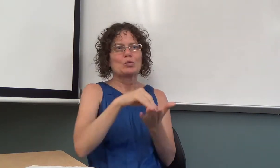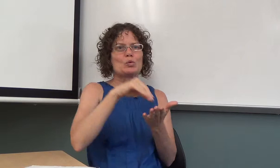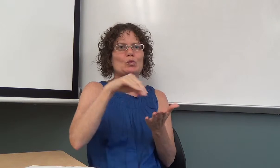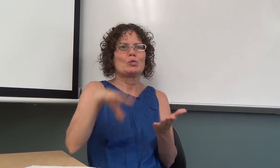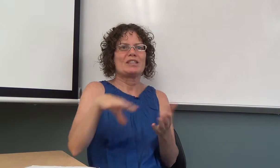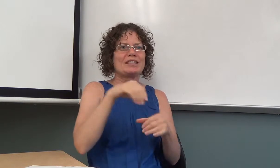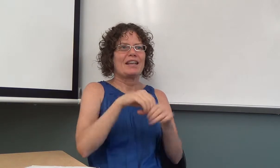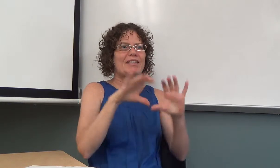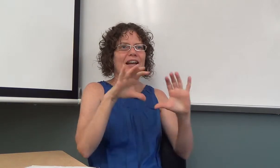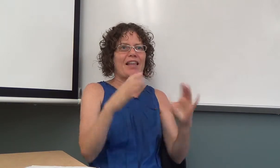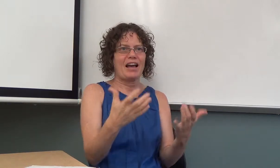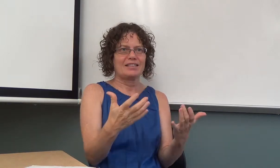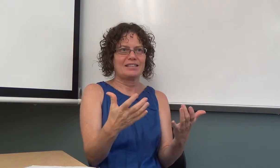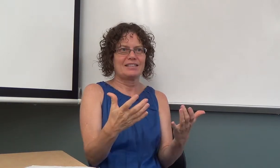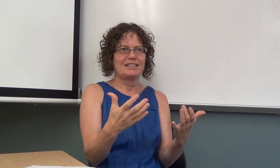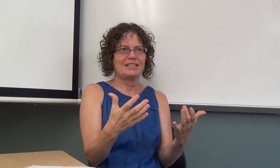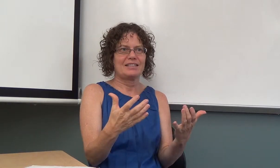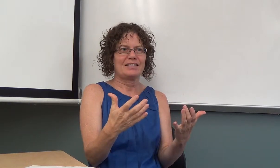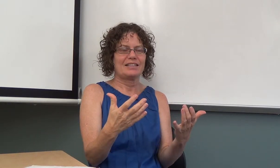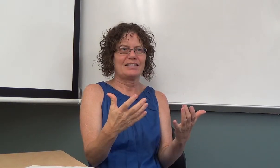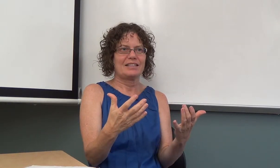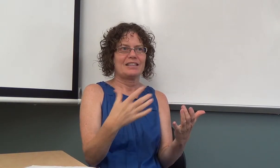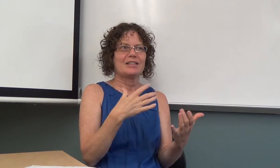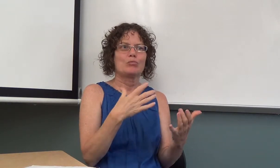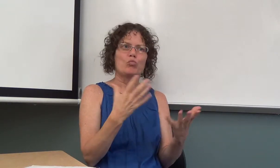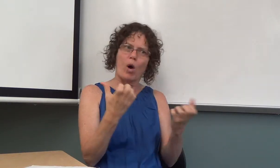class would like to share,